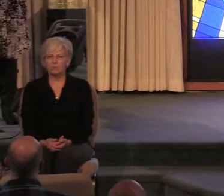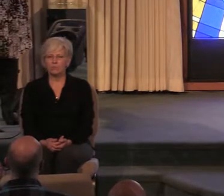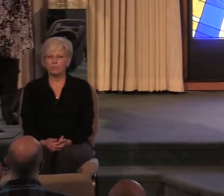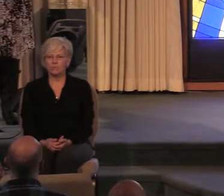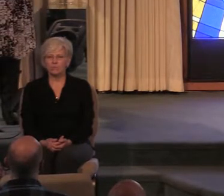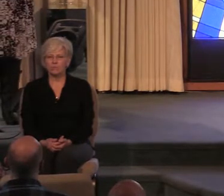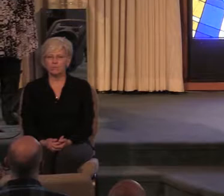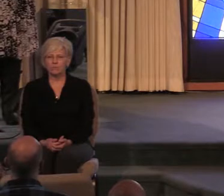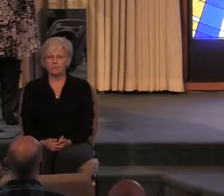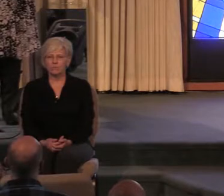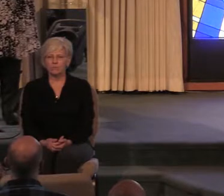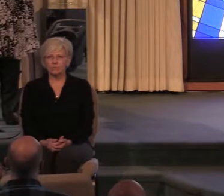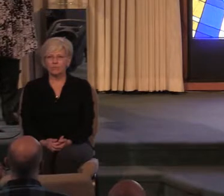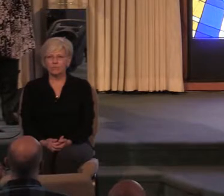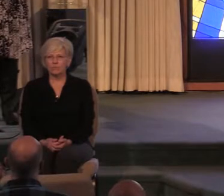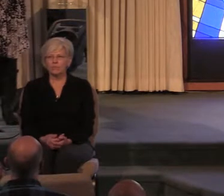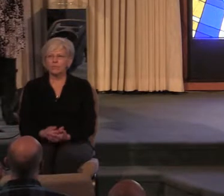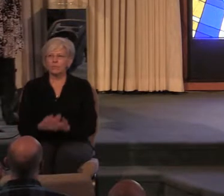When we live in the now,